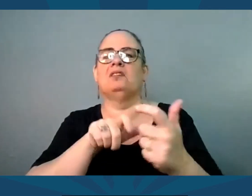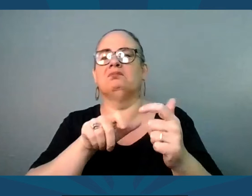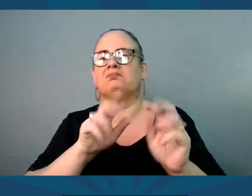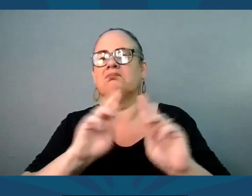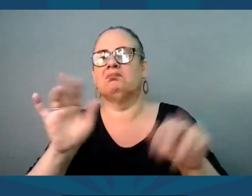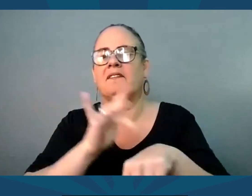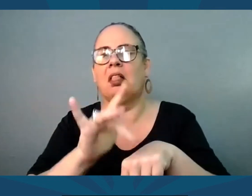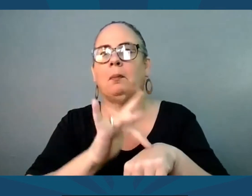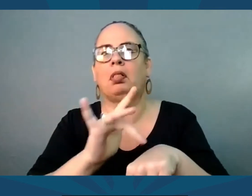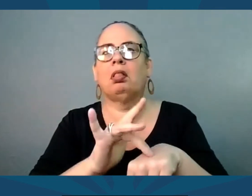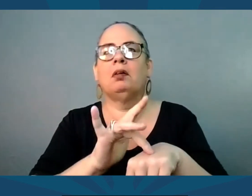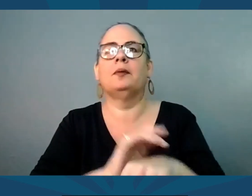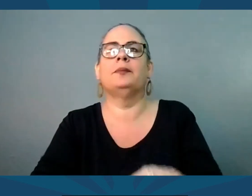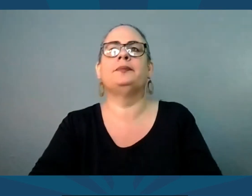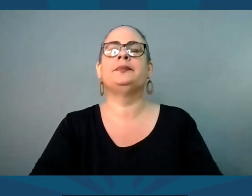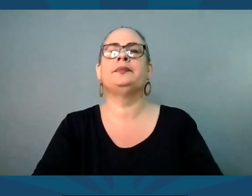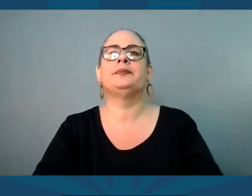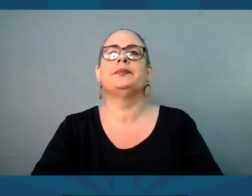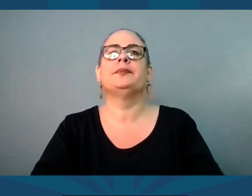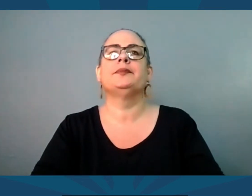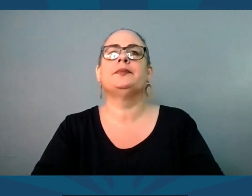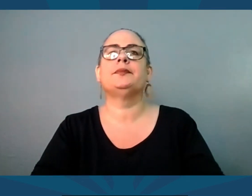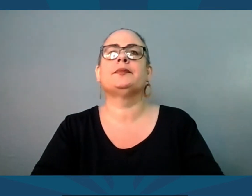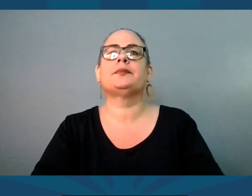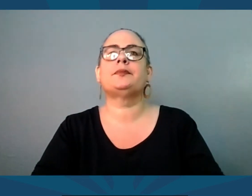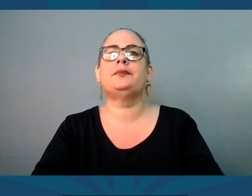Local nonpartisan ballots may be available.